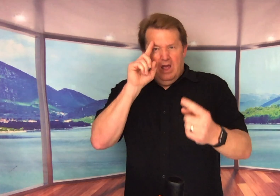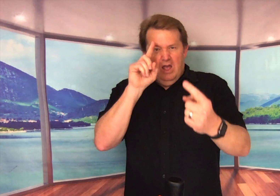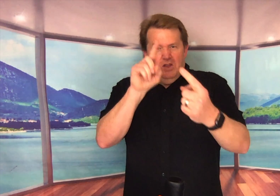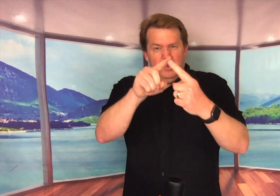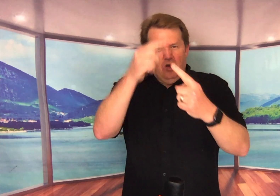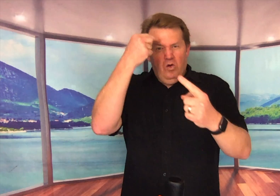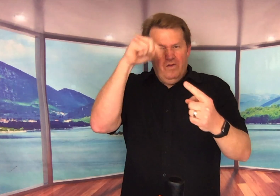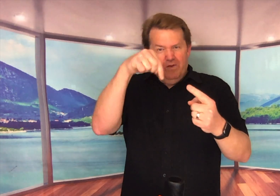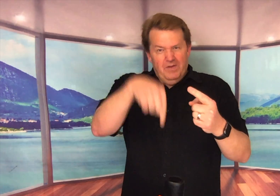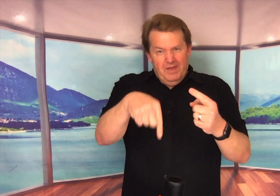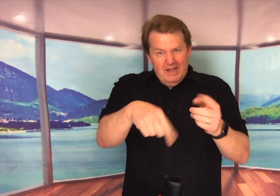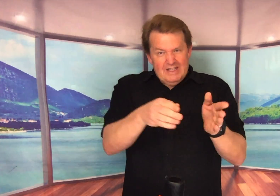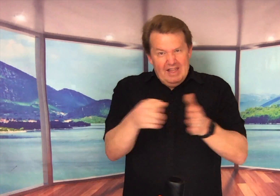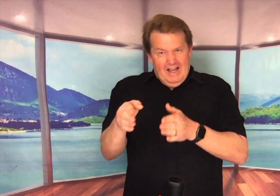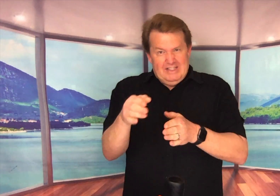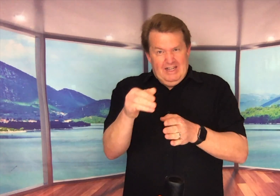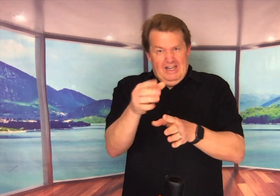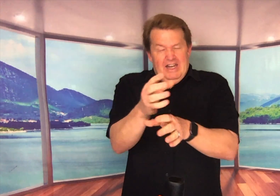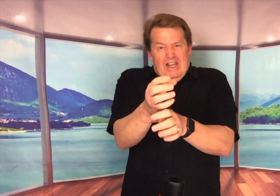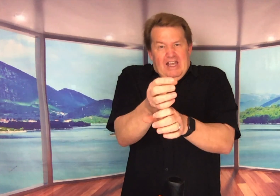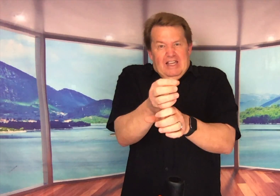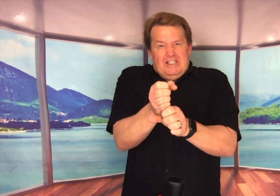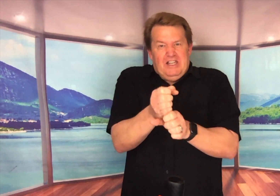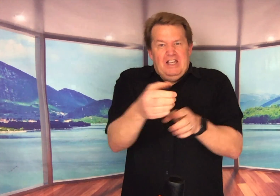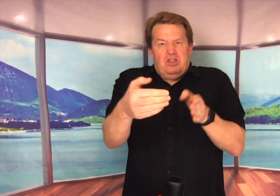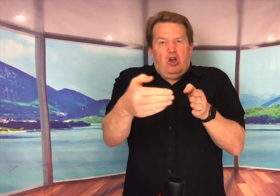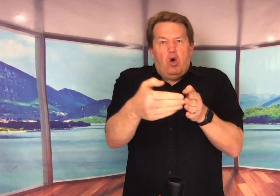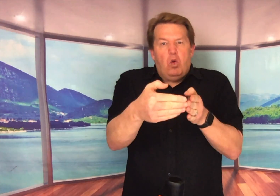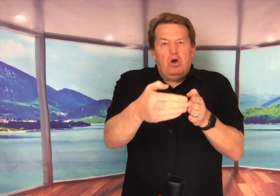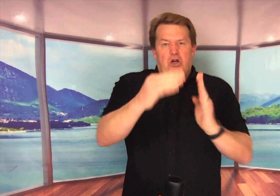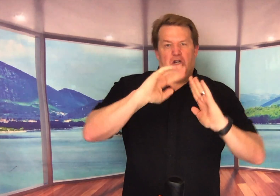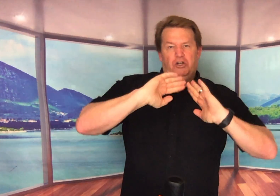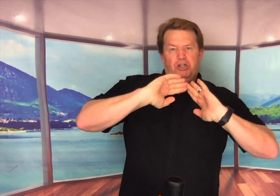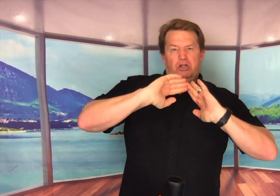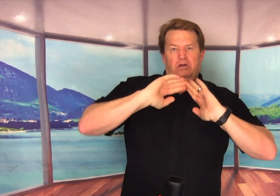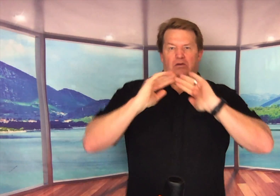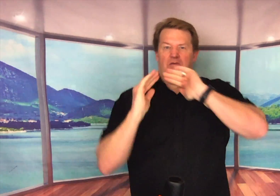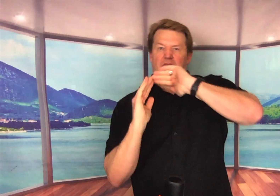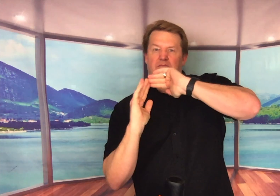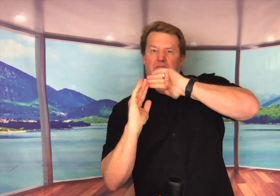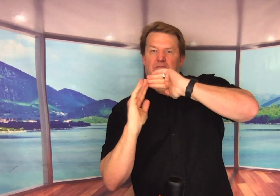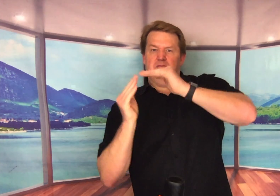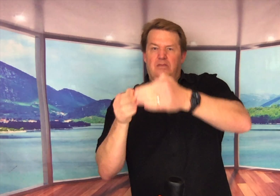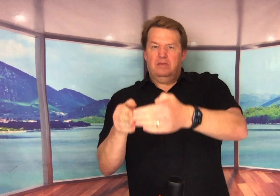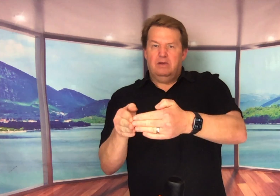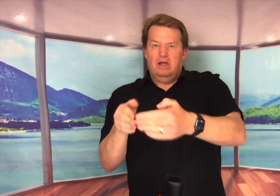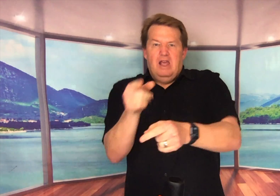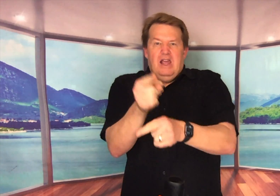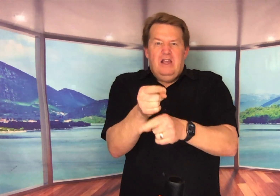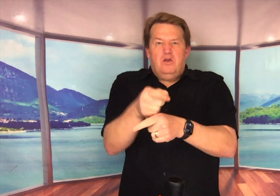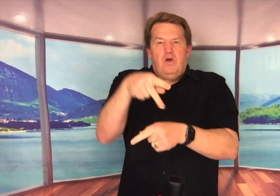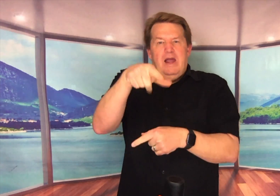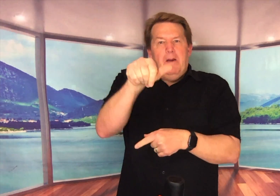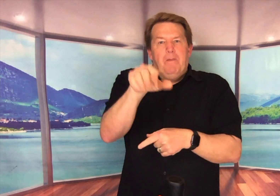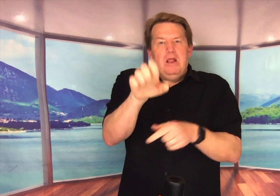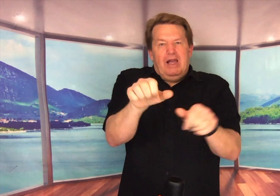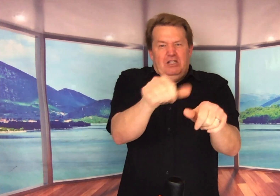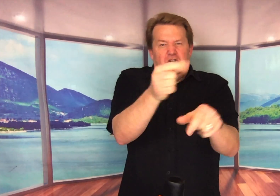The goal for this lesson is to get the corners in the right place or the